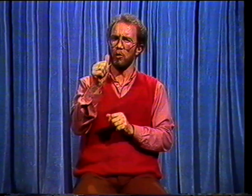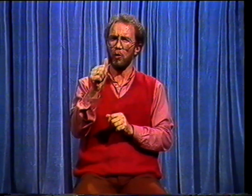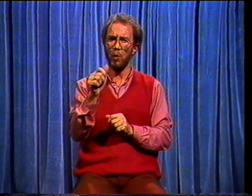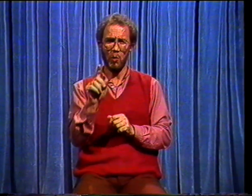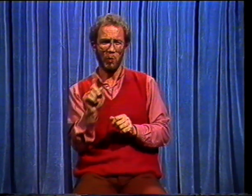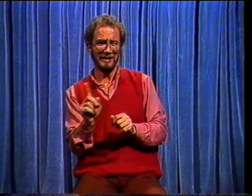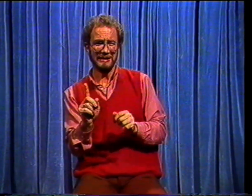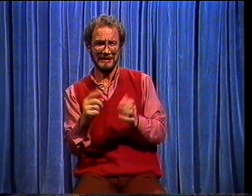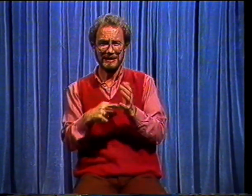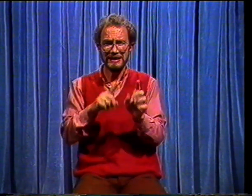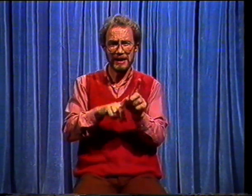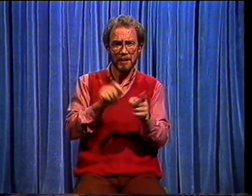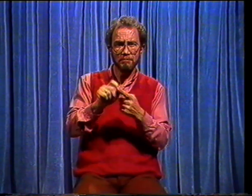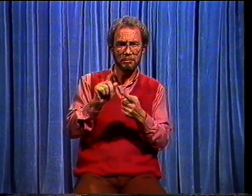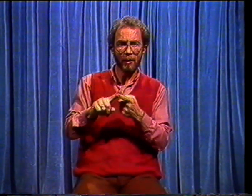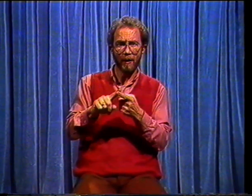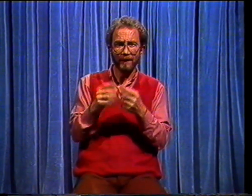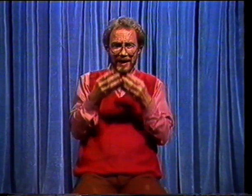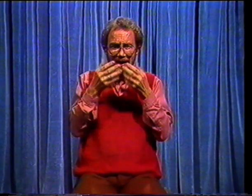You'll know what type of cat